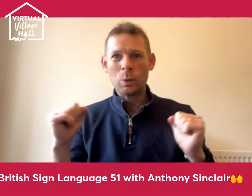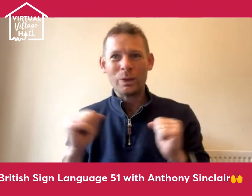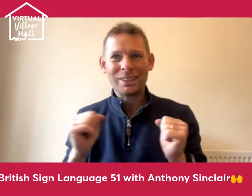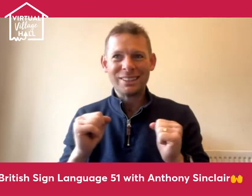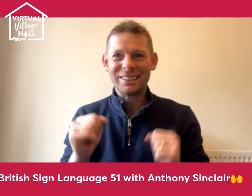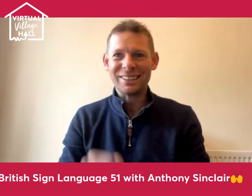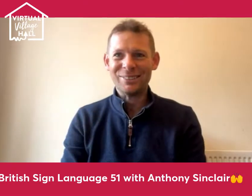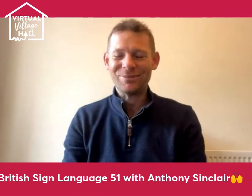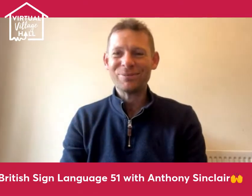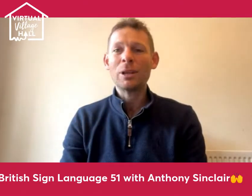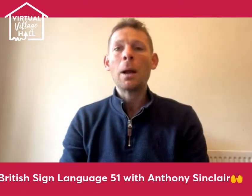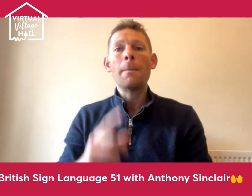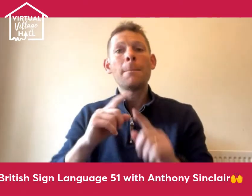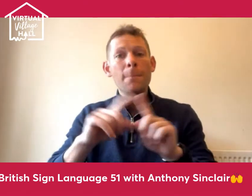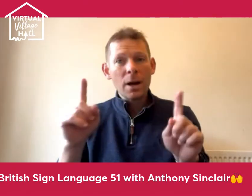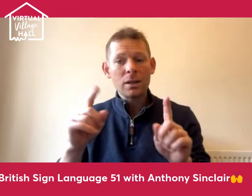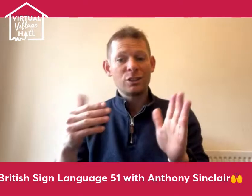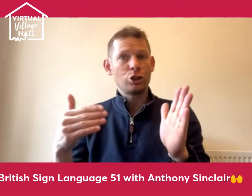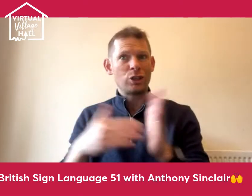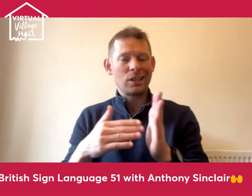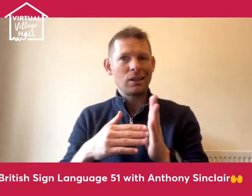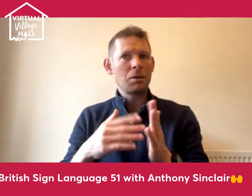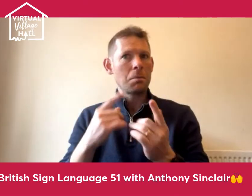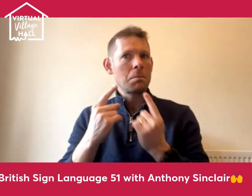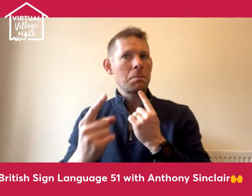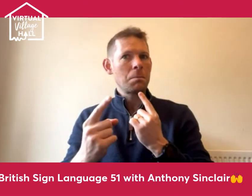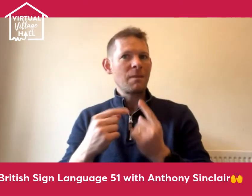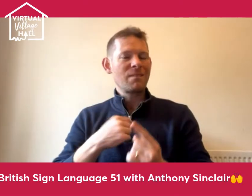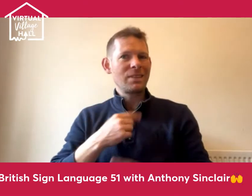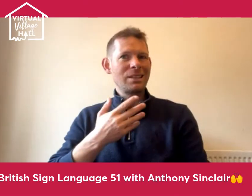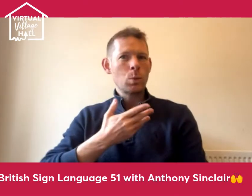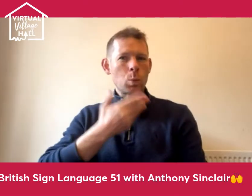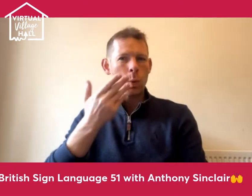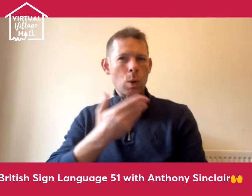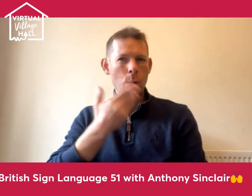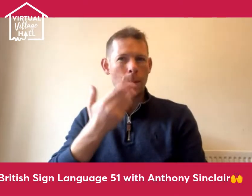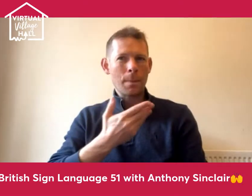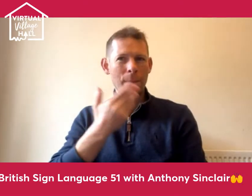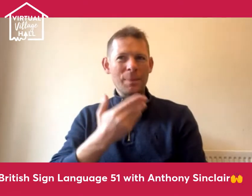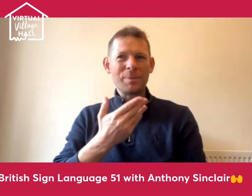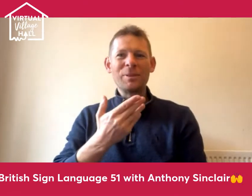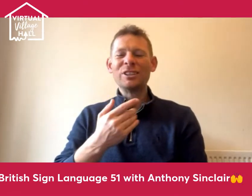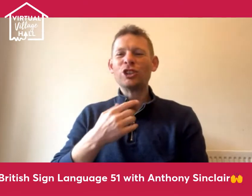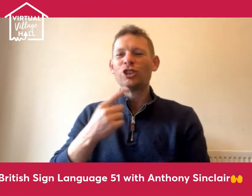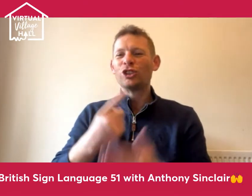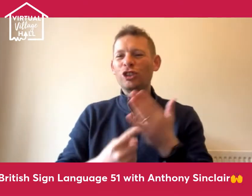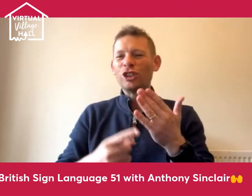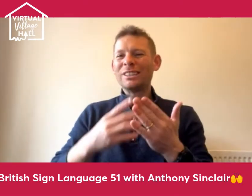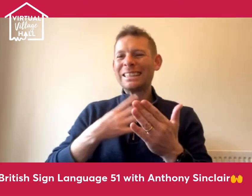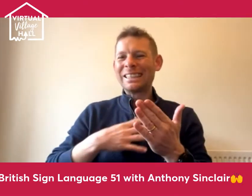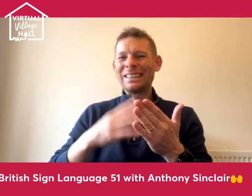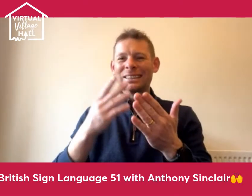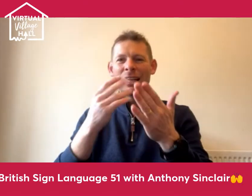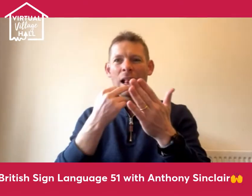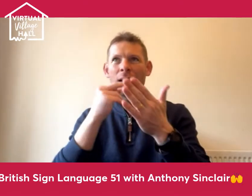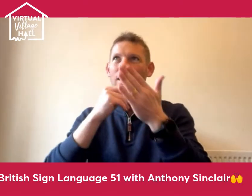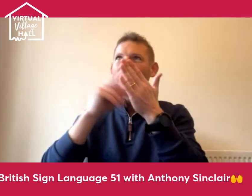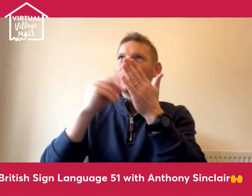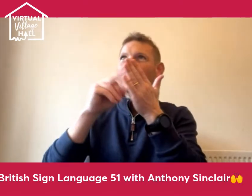really. So it still feels very much like winter here. But today does feel a little bit warmer, but we just